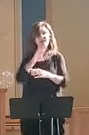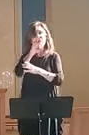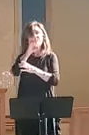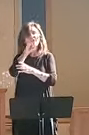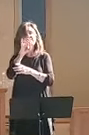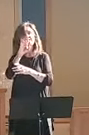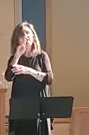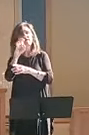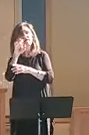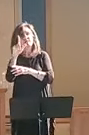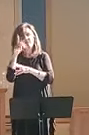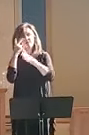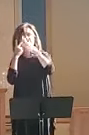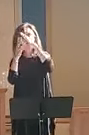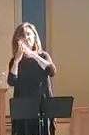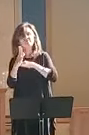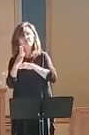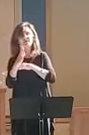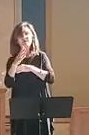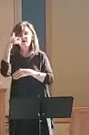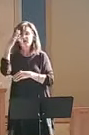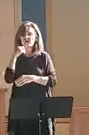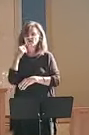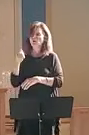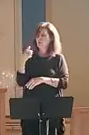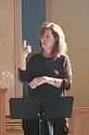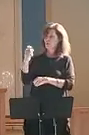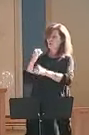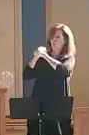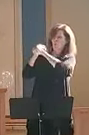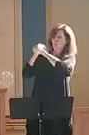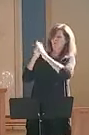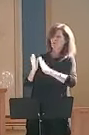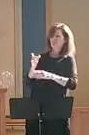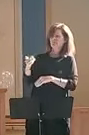the prophet, is told by God that he's a watchman.